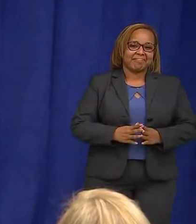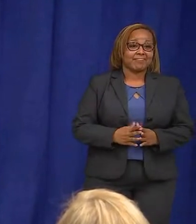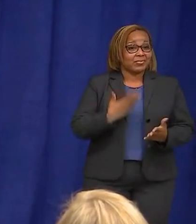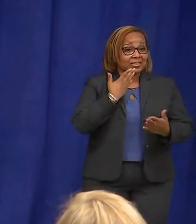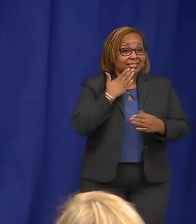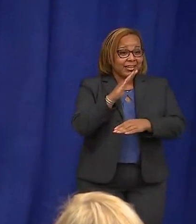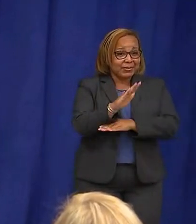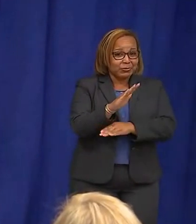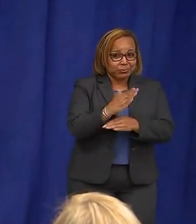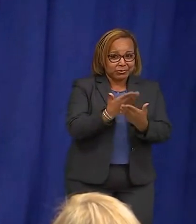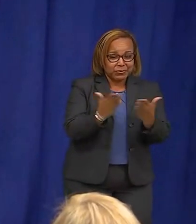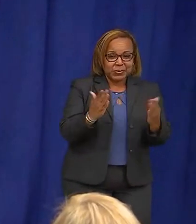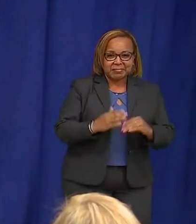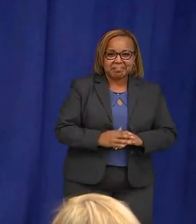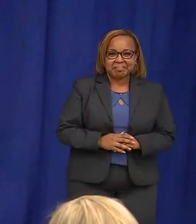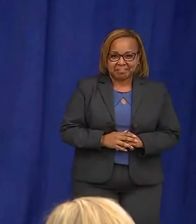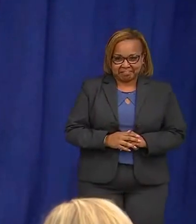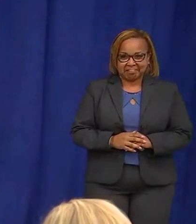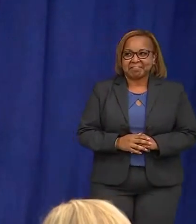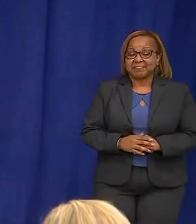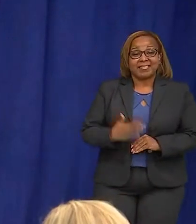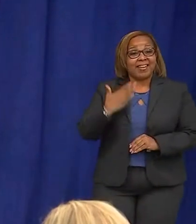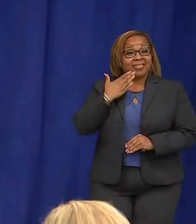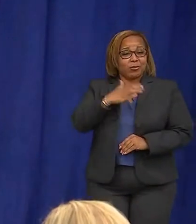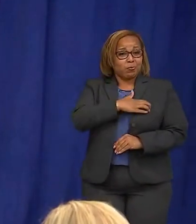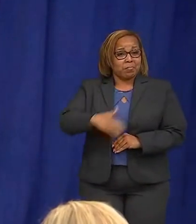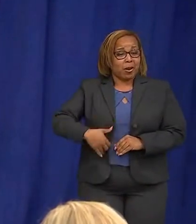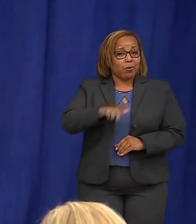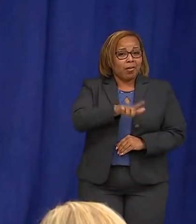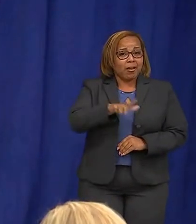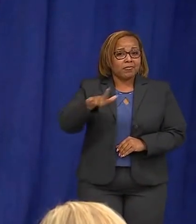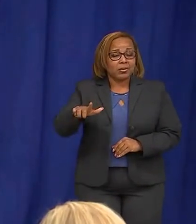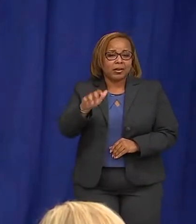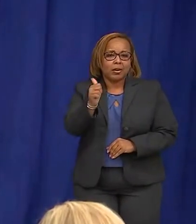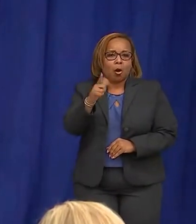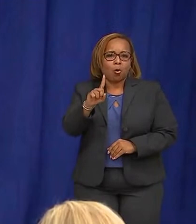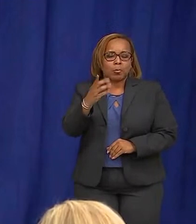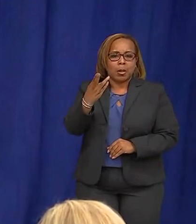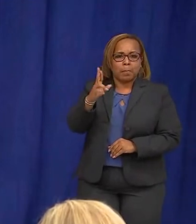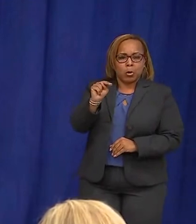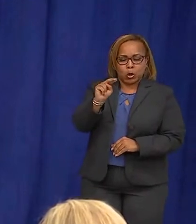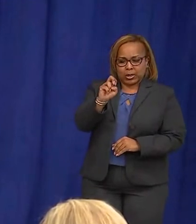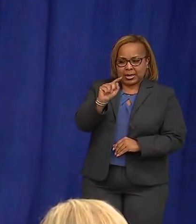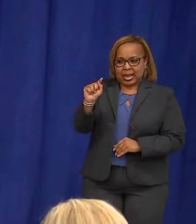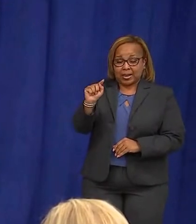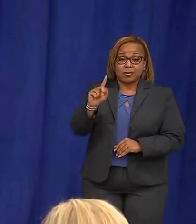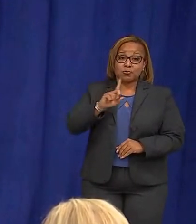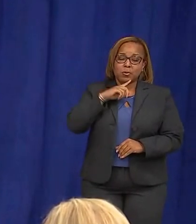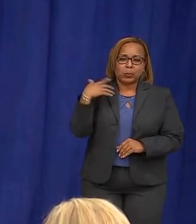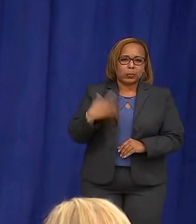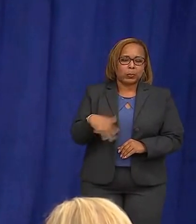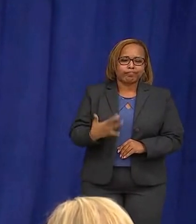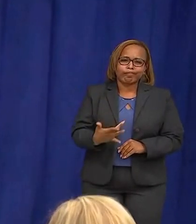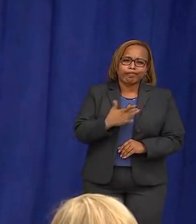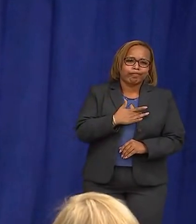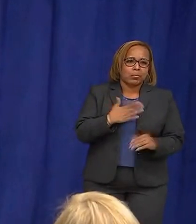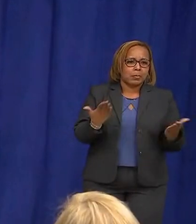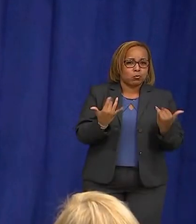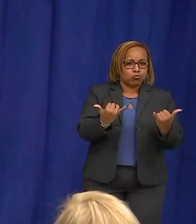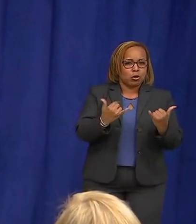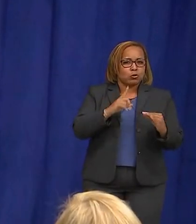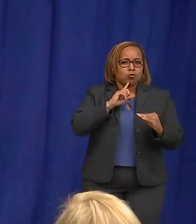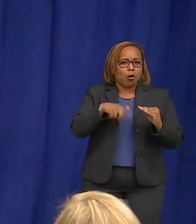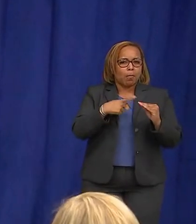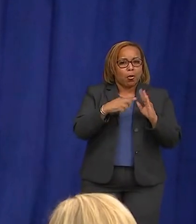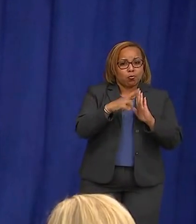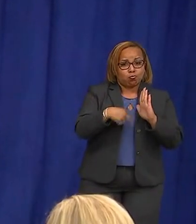Good afternoon, everyone. Thank you, Mayor Lightfoot and Alderman Burnett. It is truly my pleasure to be here today to talk about